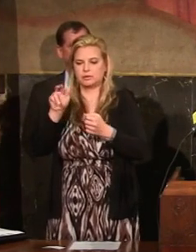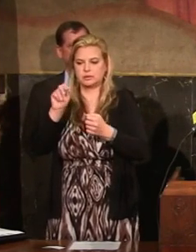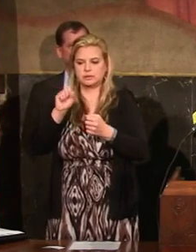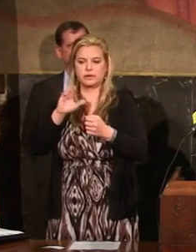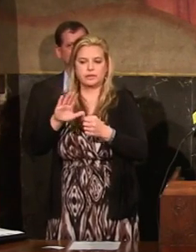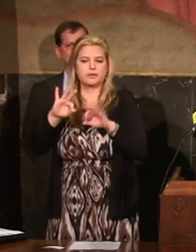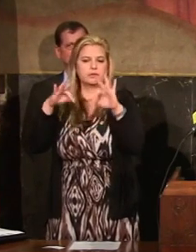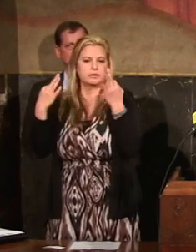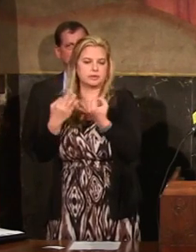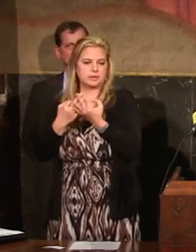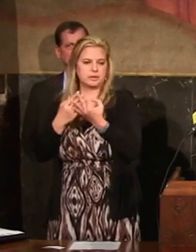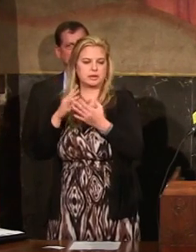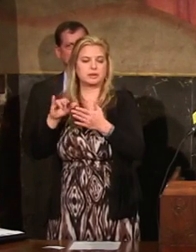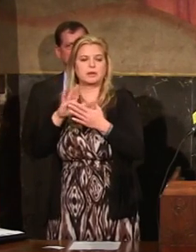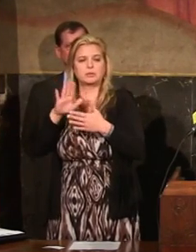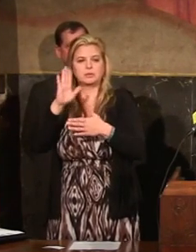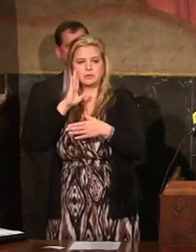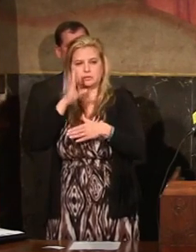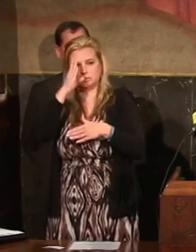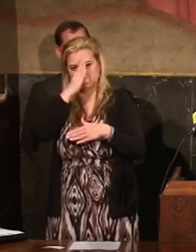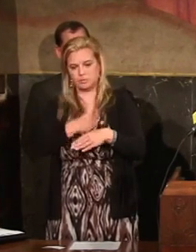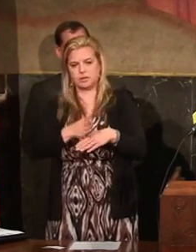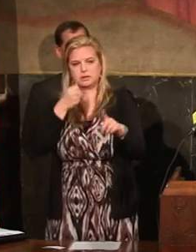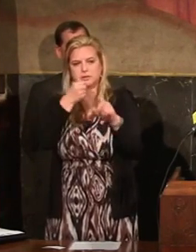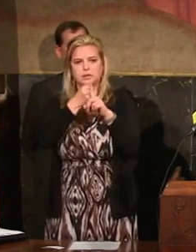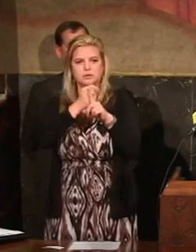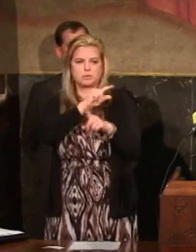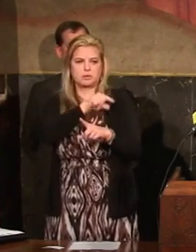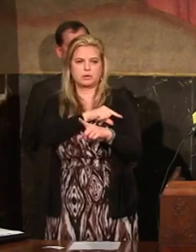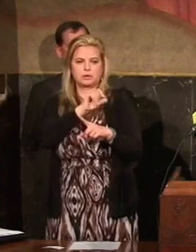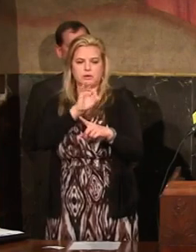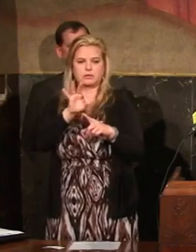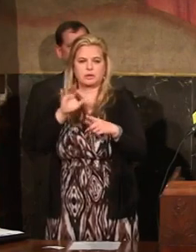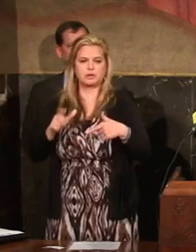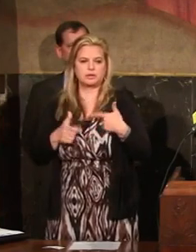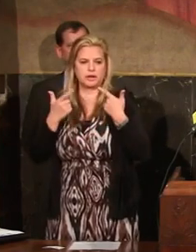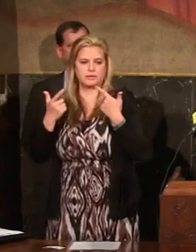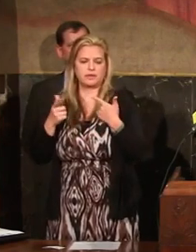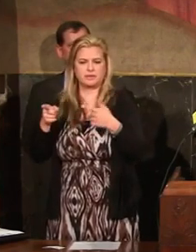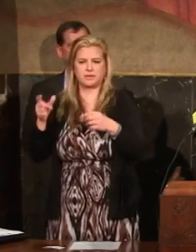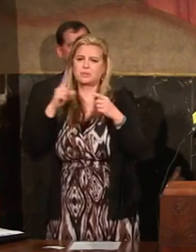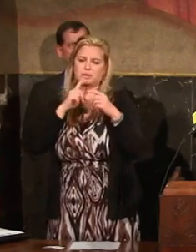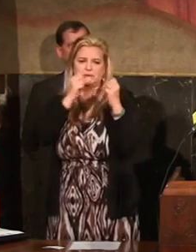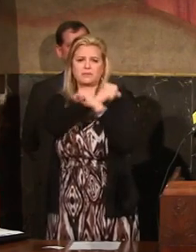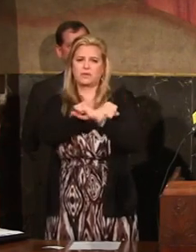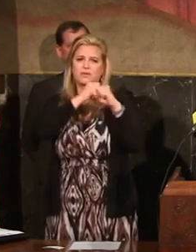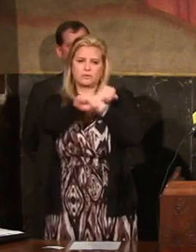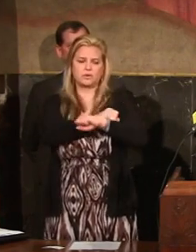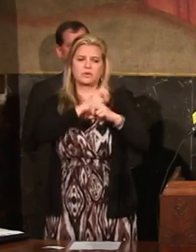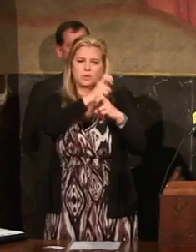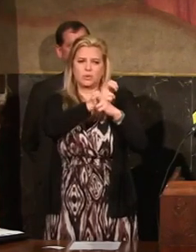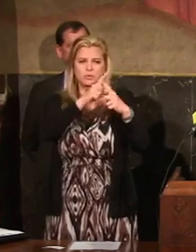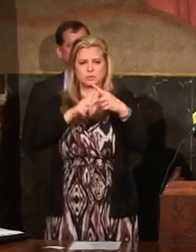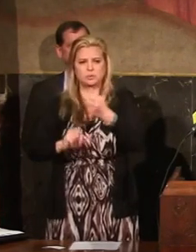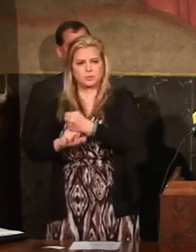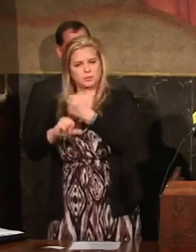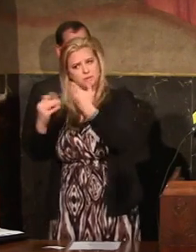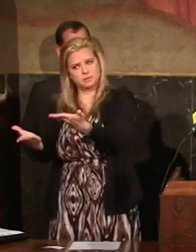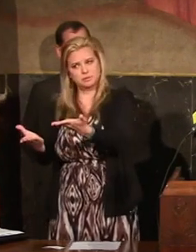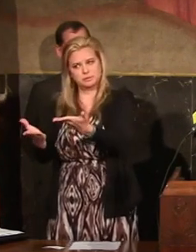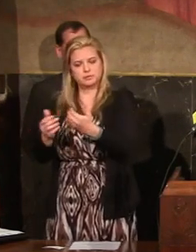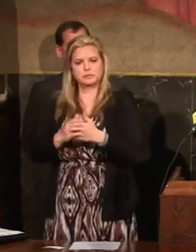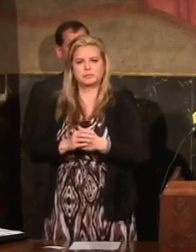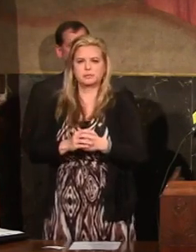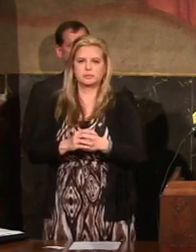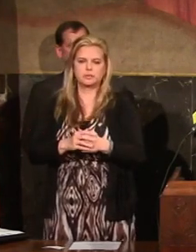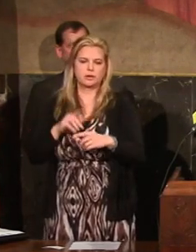would directly impact the quality of life they fought so hard to support. The